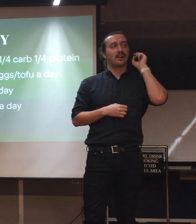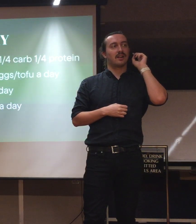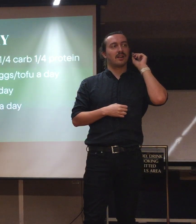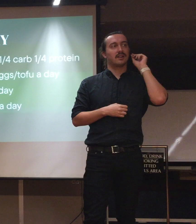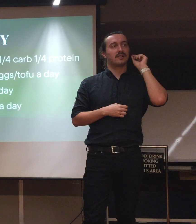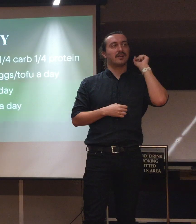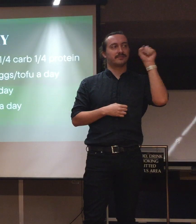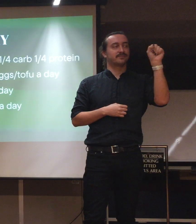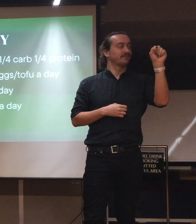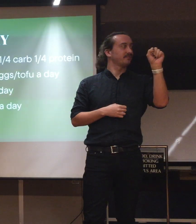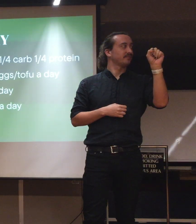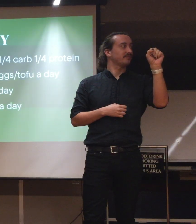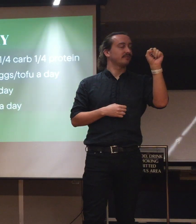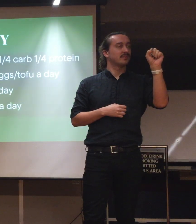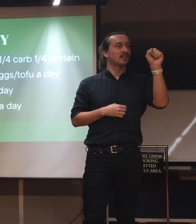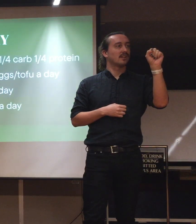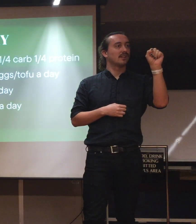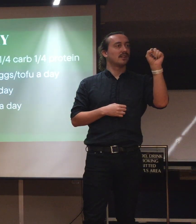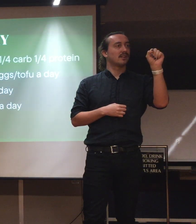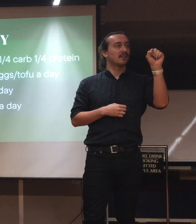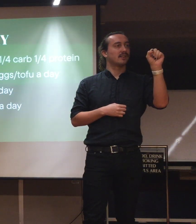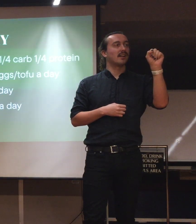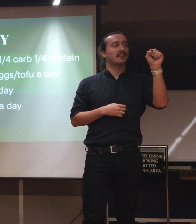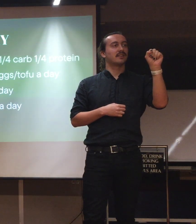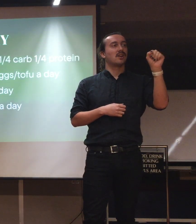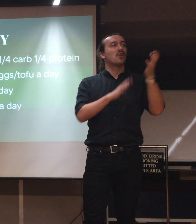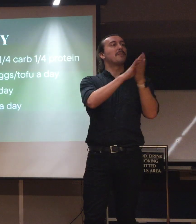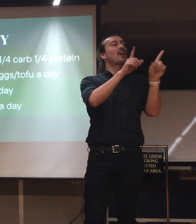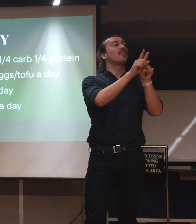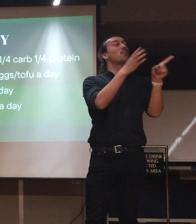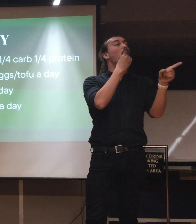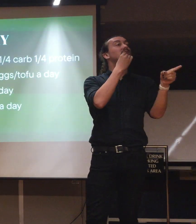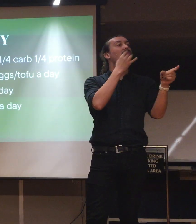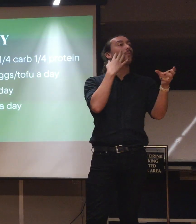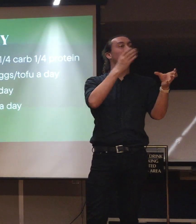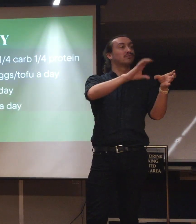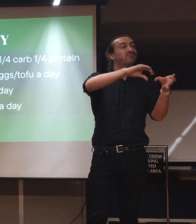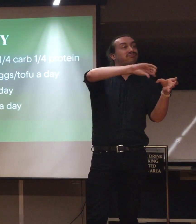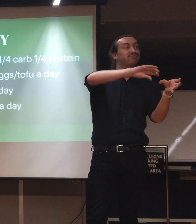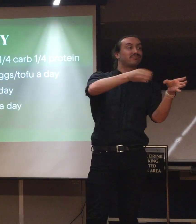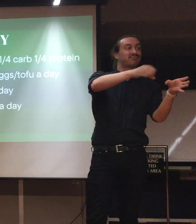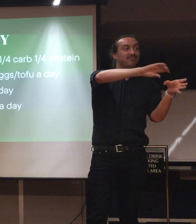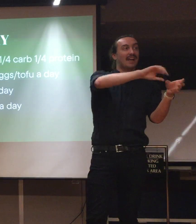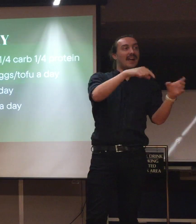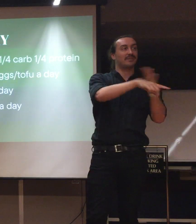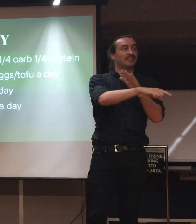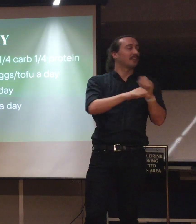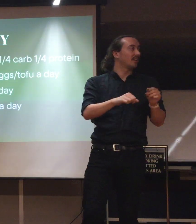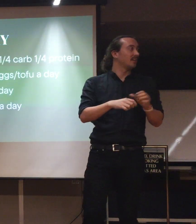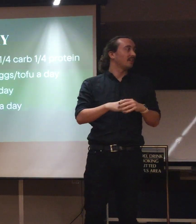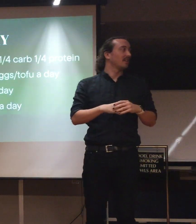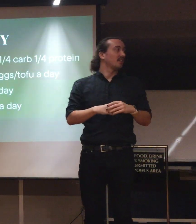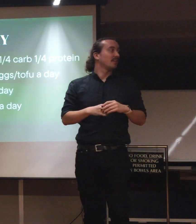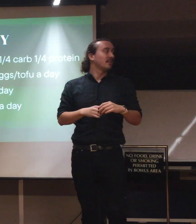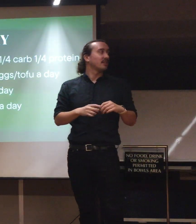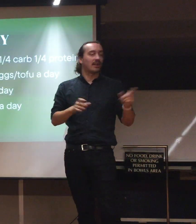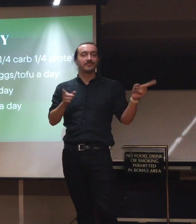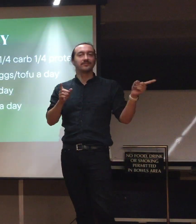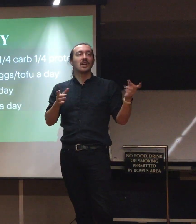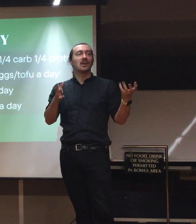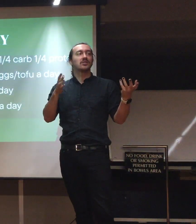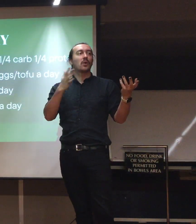extra stuff in there. Have to repeat it, yeah. yeah. If canned fish has... Just repeat